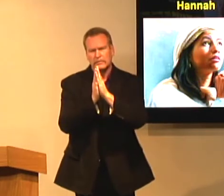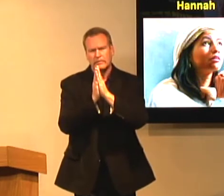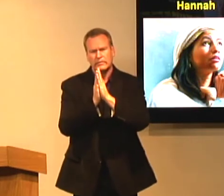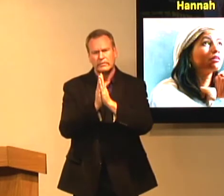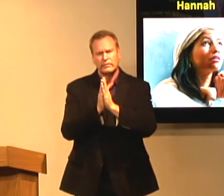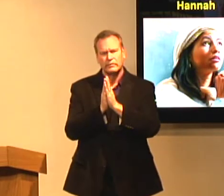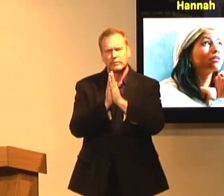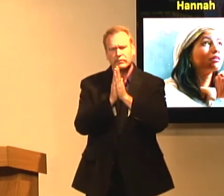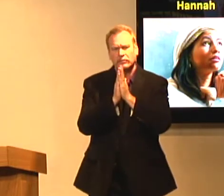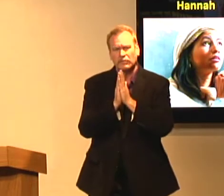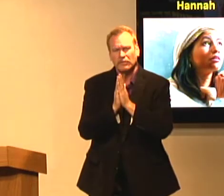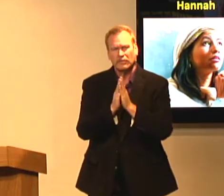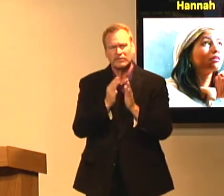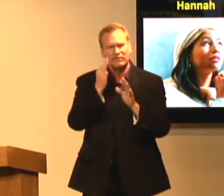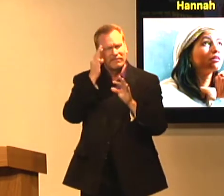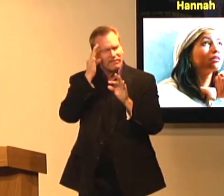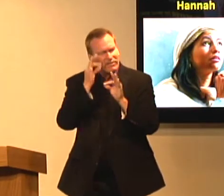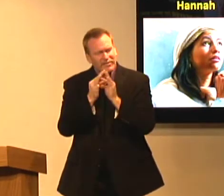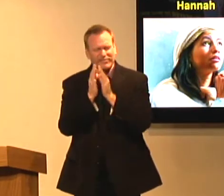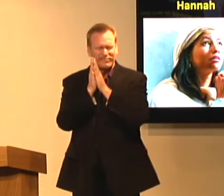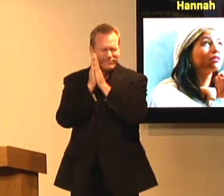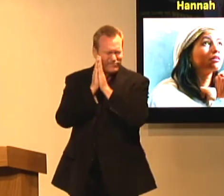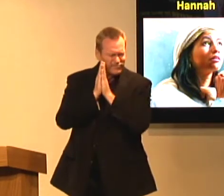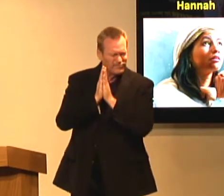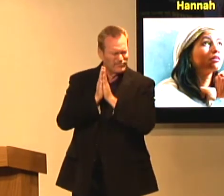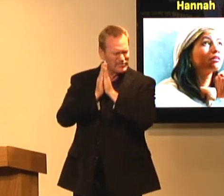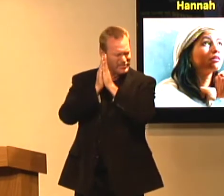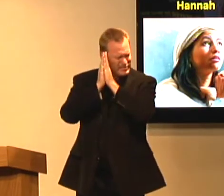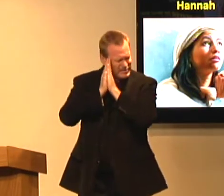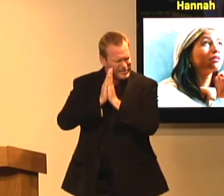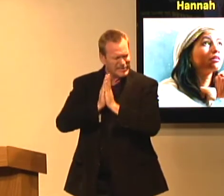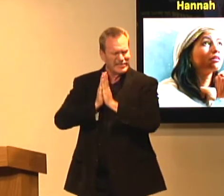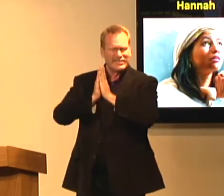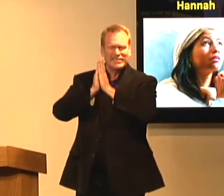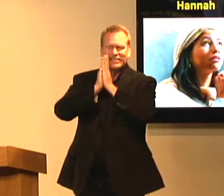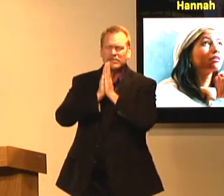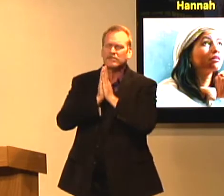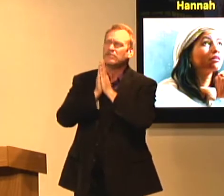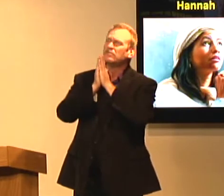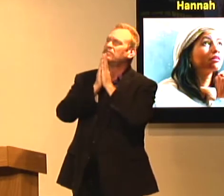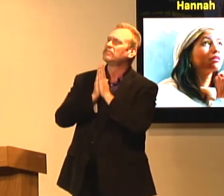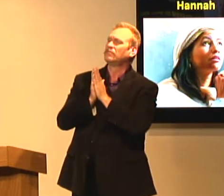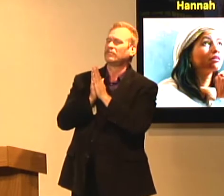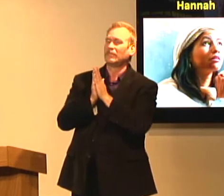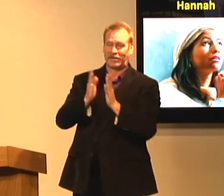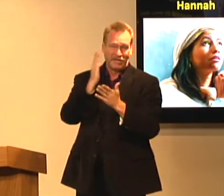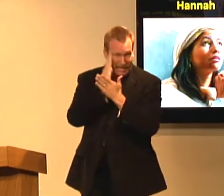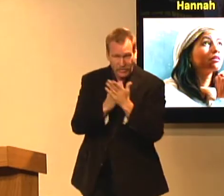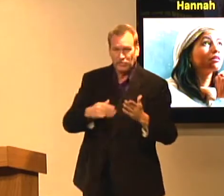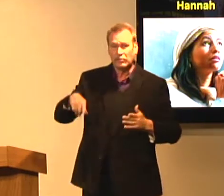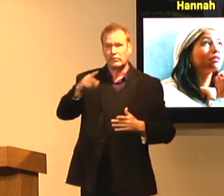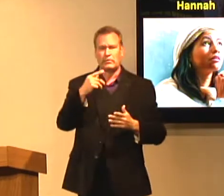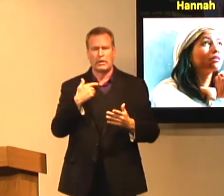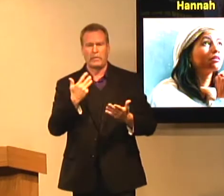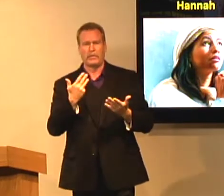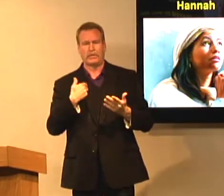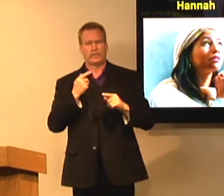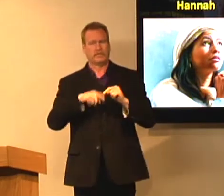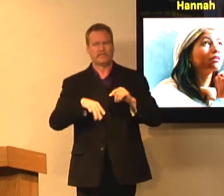The important thing here, the significant thing here, is that we see that in faith, she prayed to God. She turned to God. Now, some of